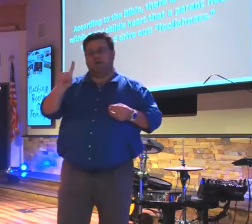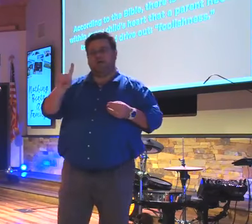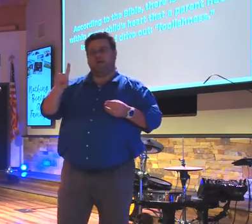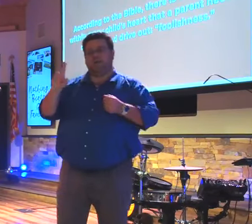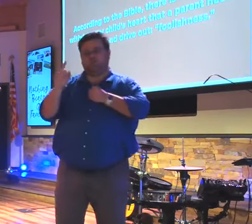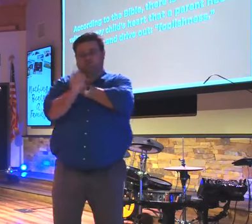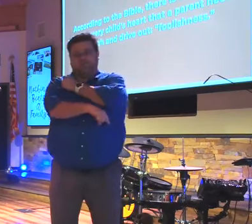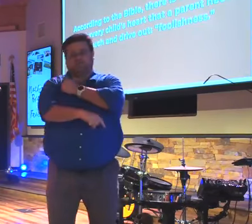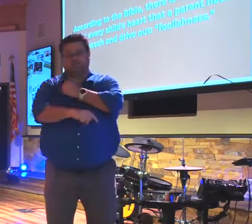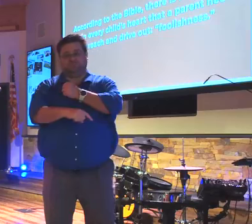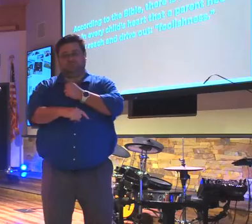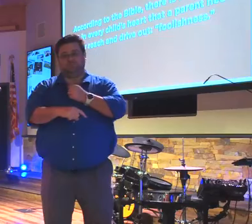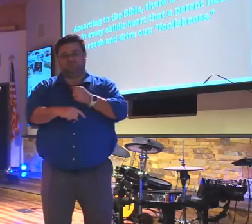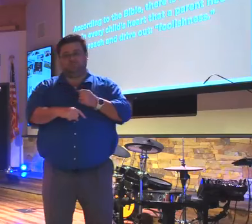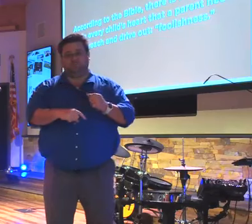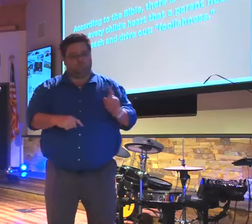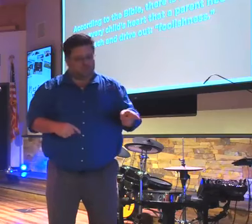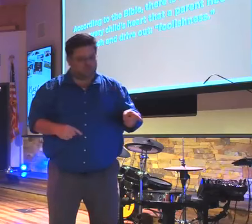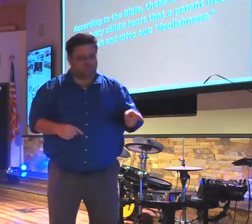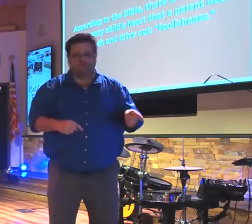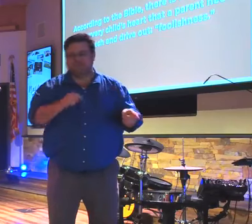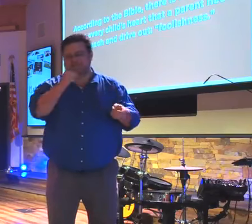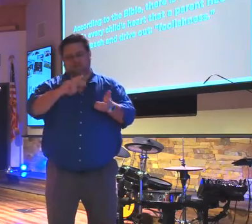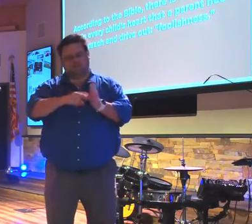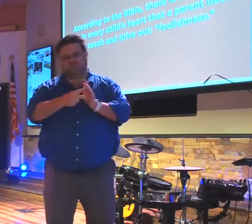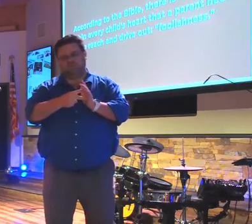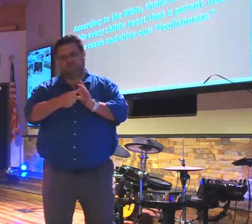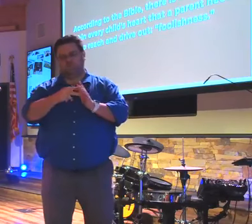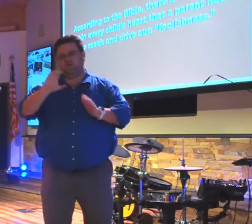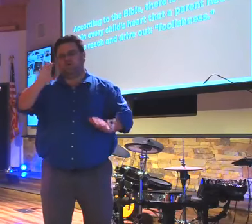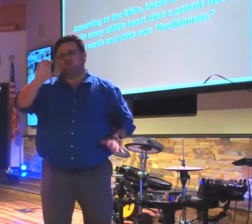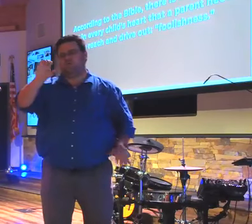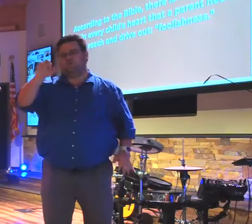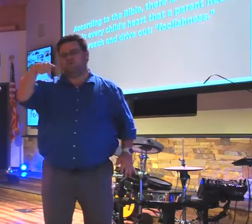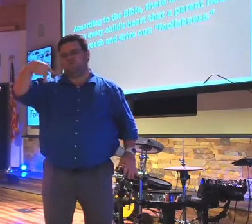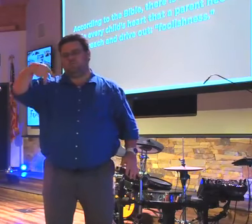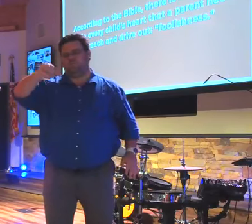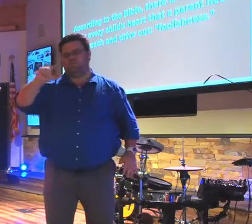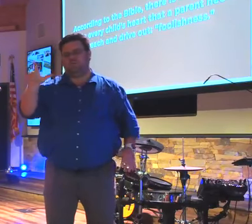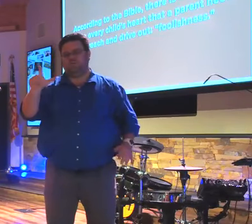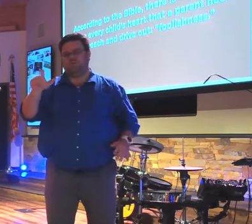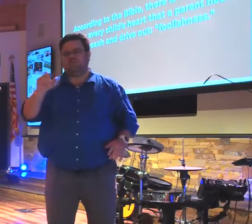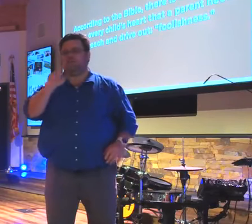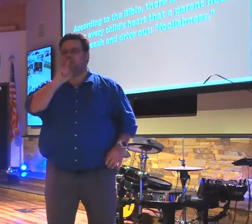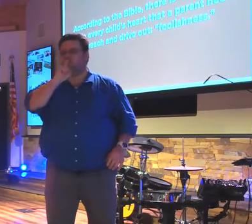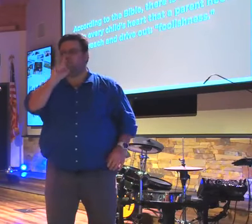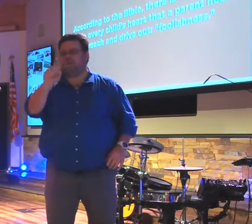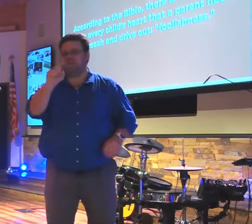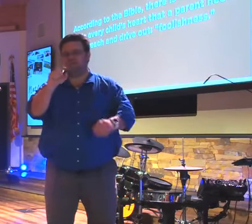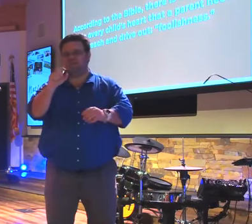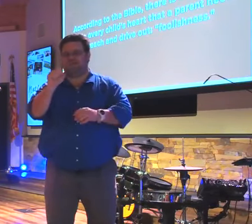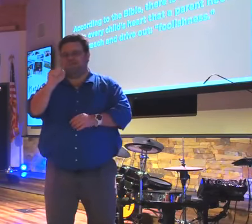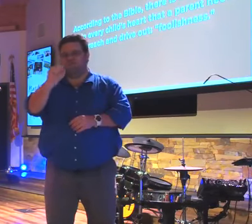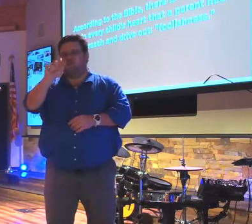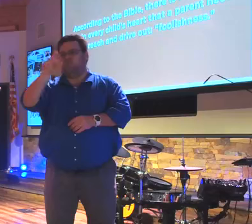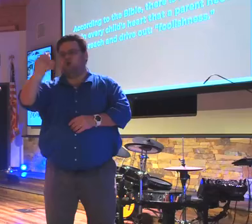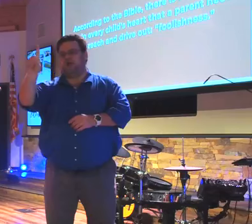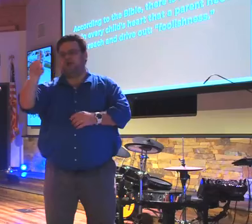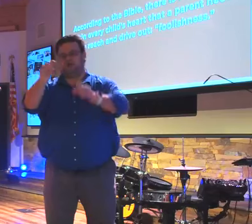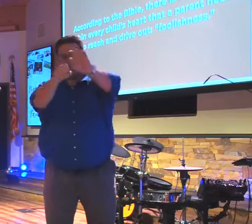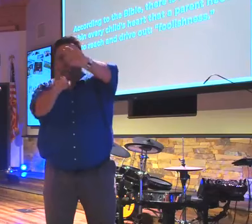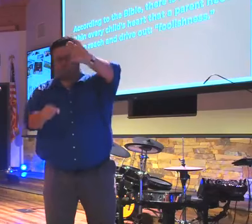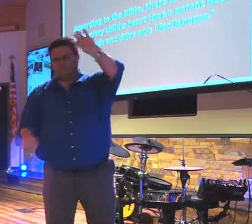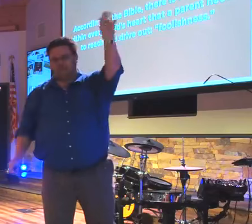doesn't necessarily mean corporal punishment with a literal rod or stick. Now, I know some